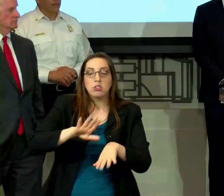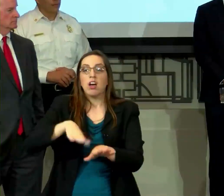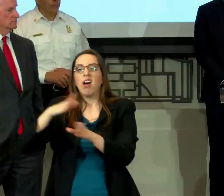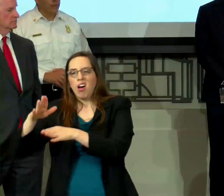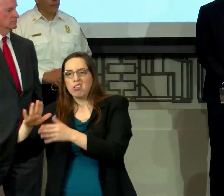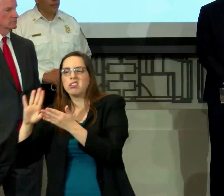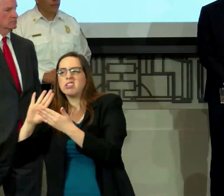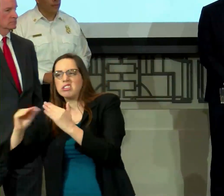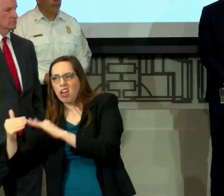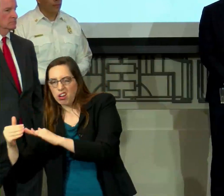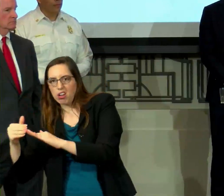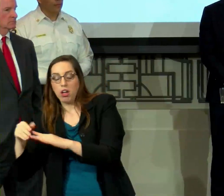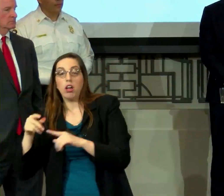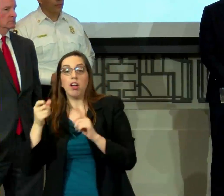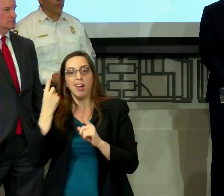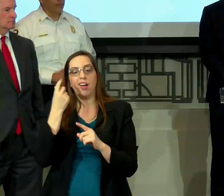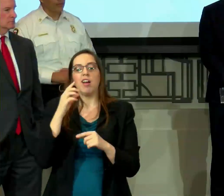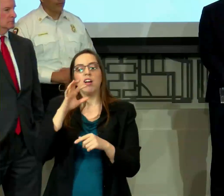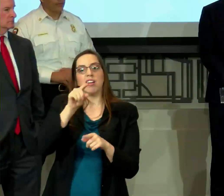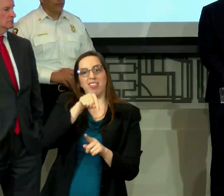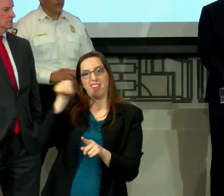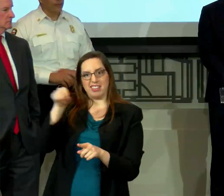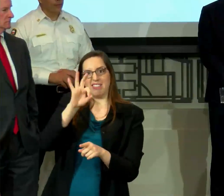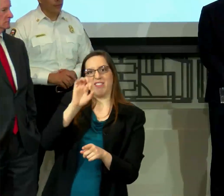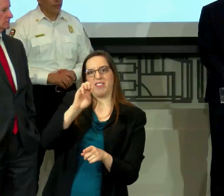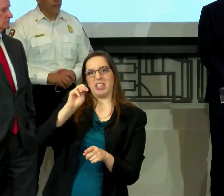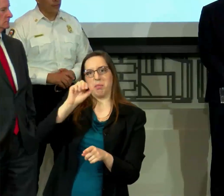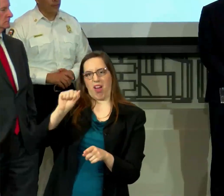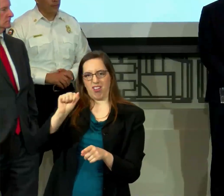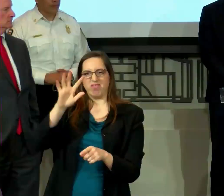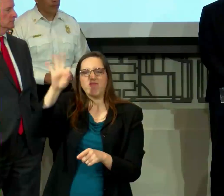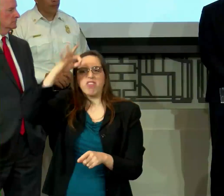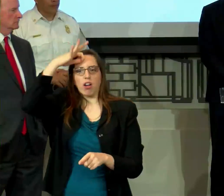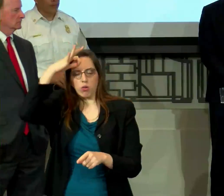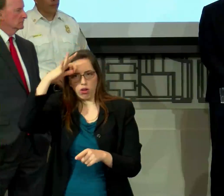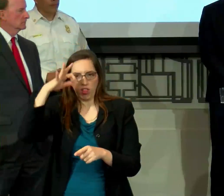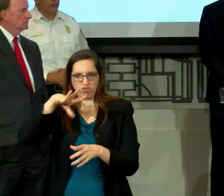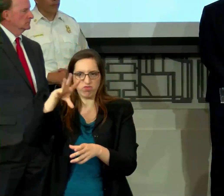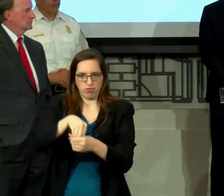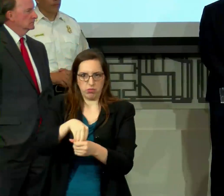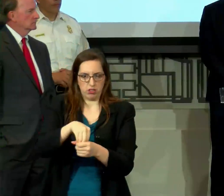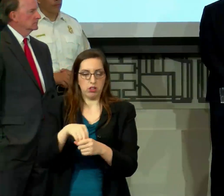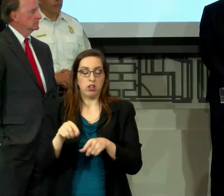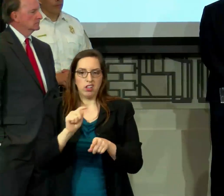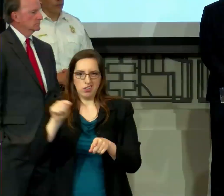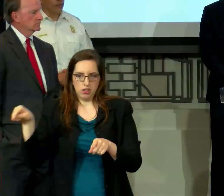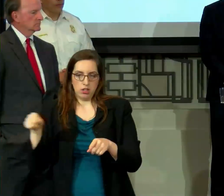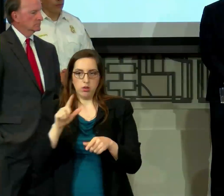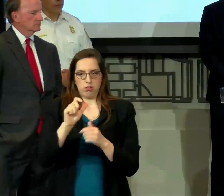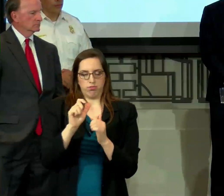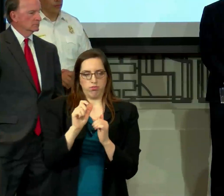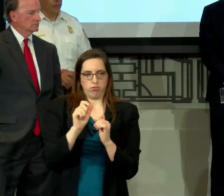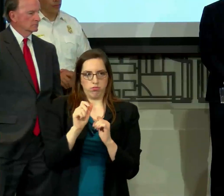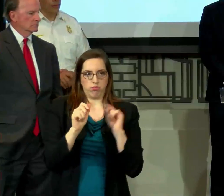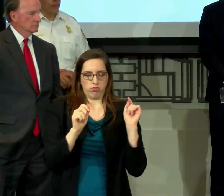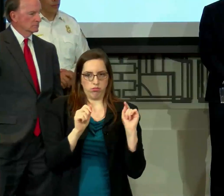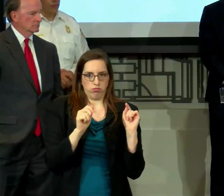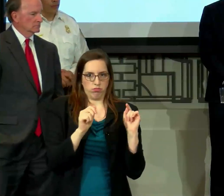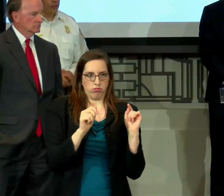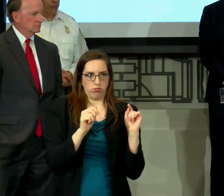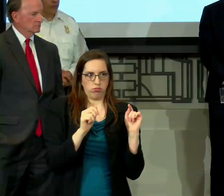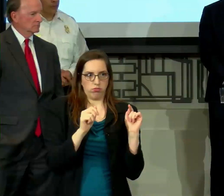really FEMA supported, and so that's a federal contract with the laboratory that's doing it.